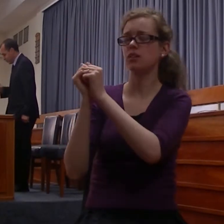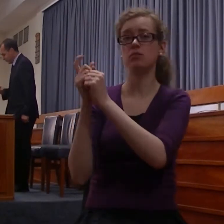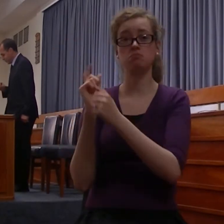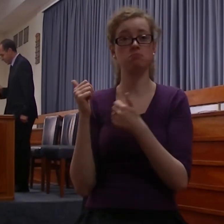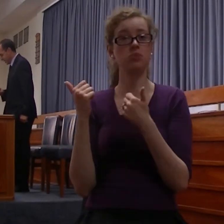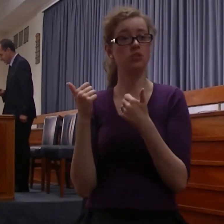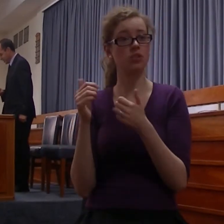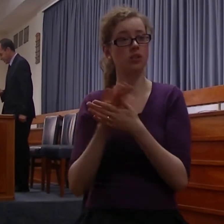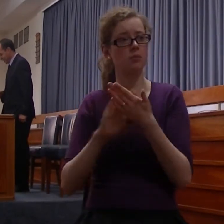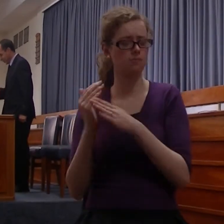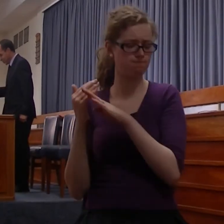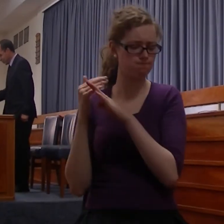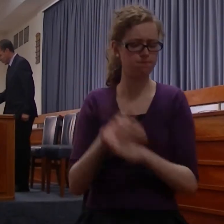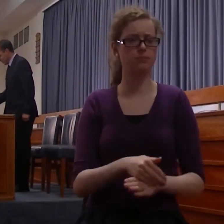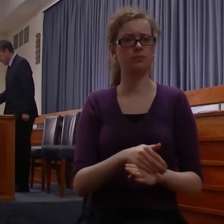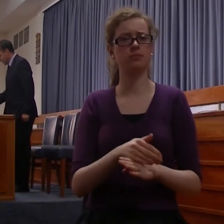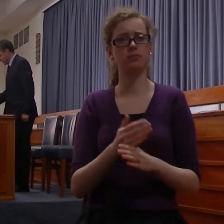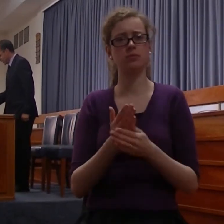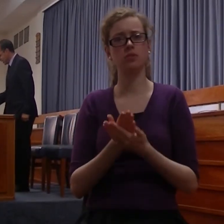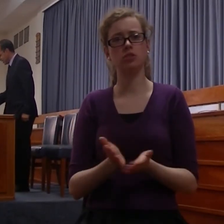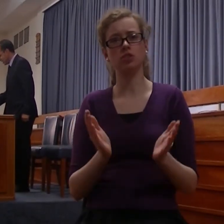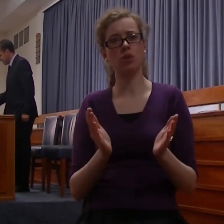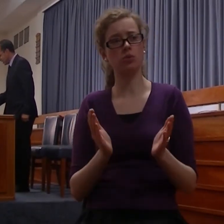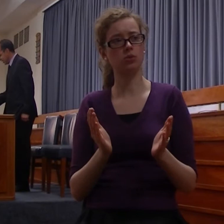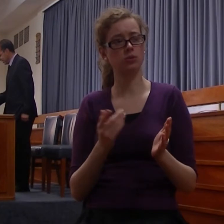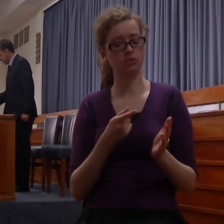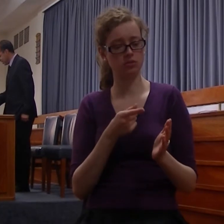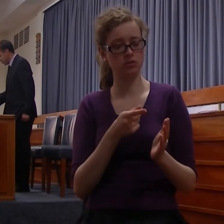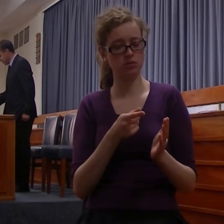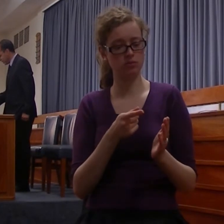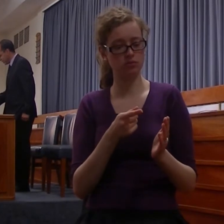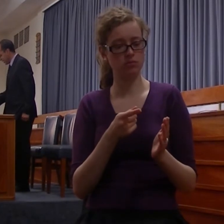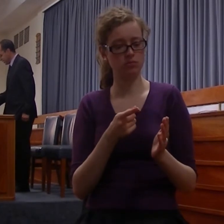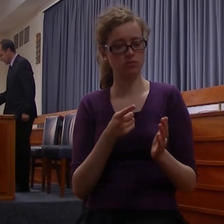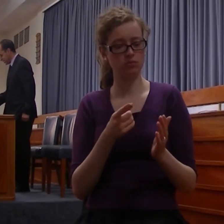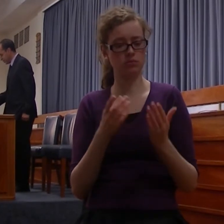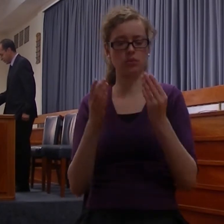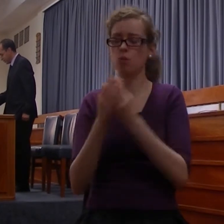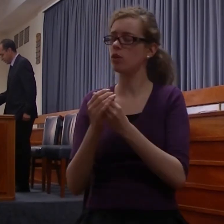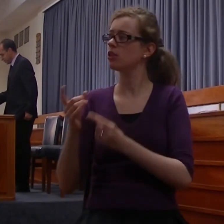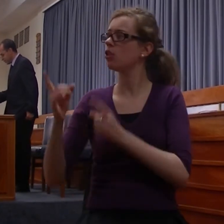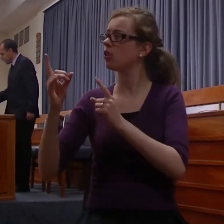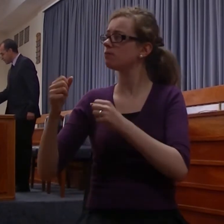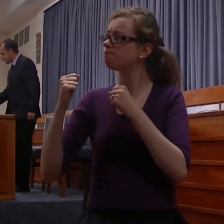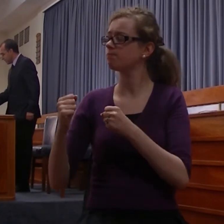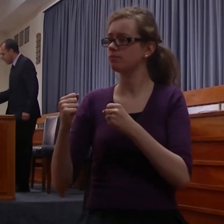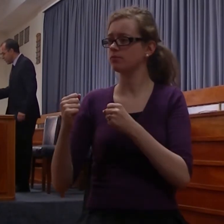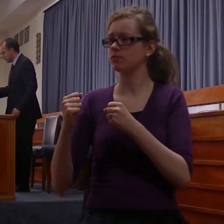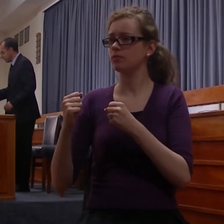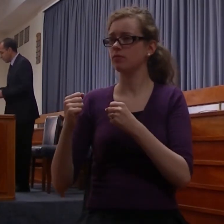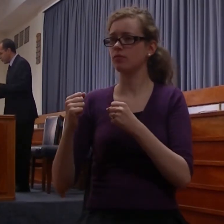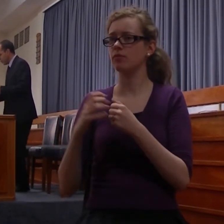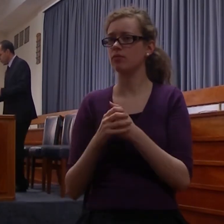it for the sake of the name of the Lord Jesus Christ. So they worked very hard to show